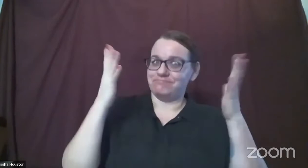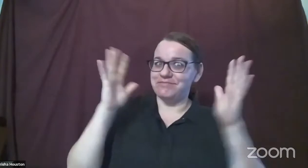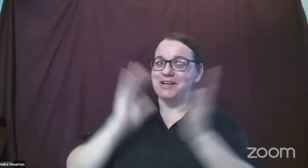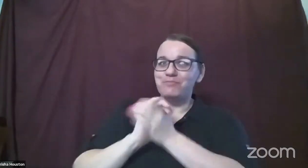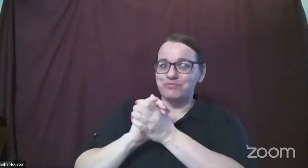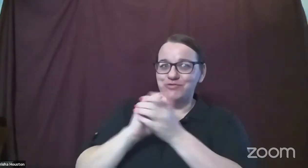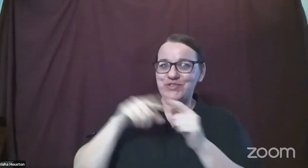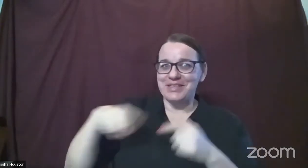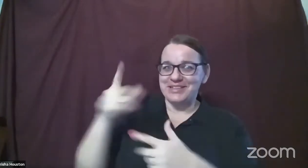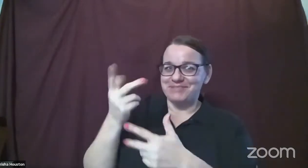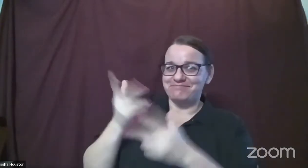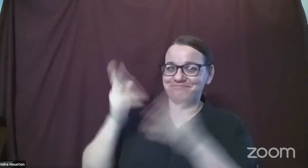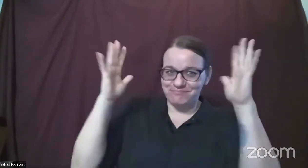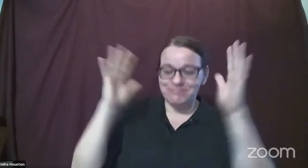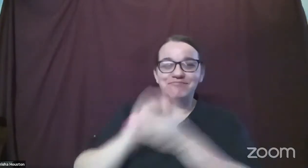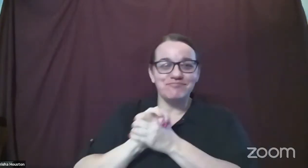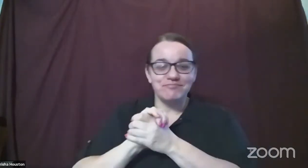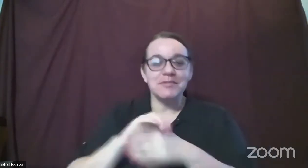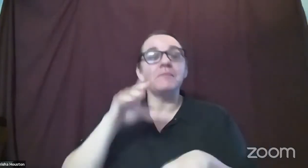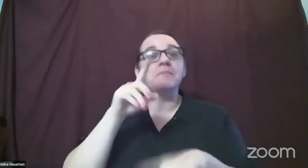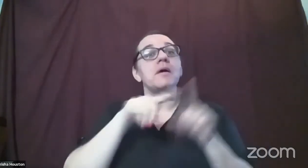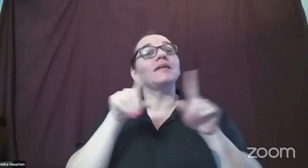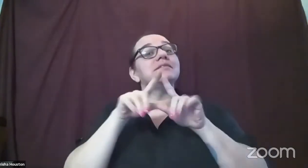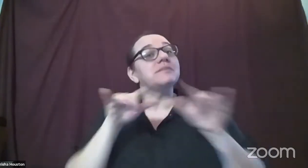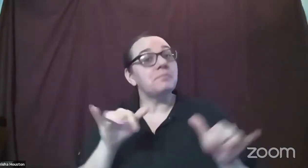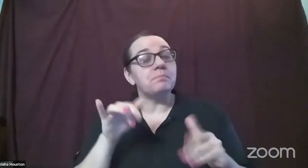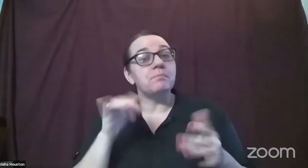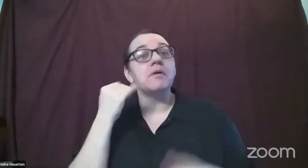are new. We're very excited about that. Congratulations to all 3.